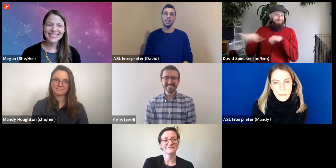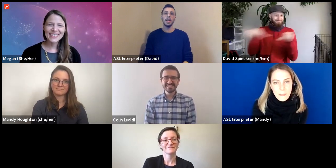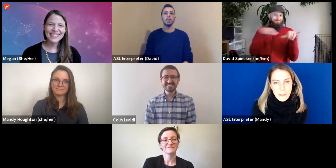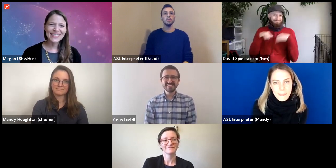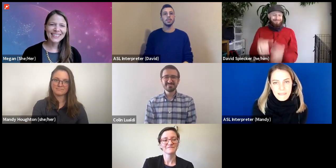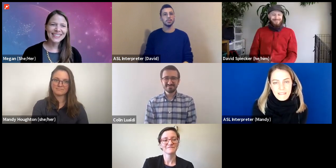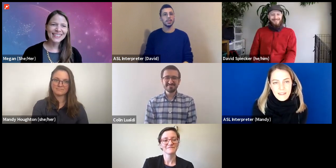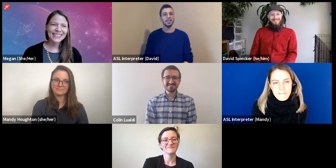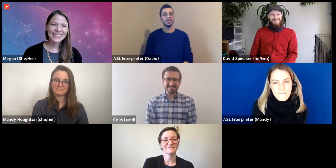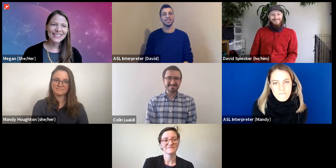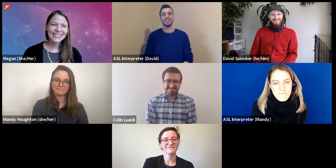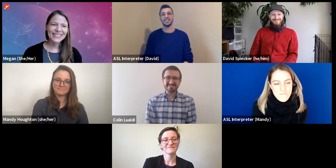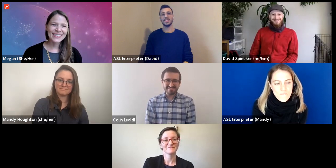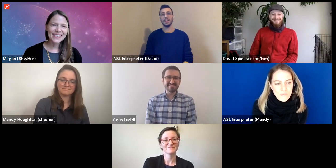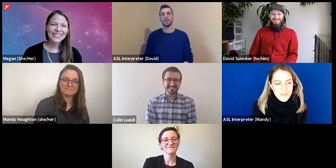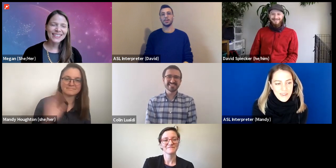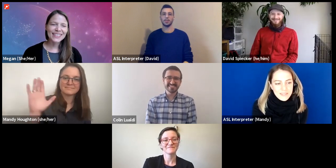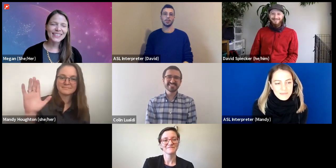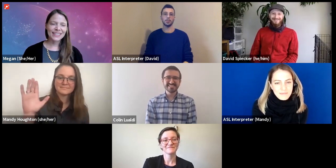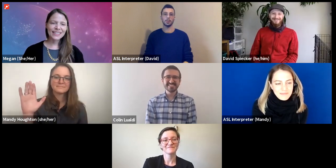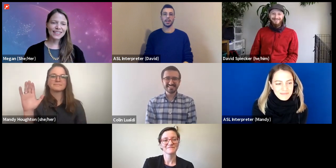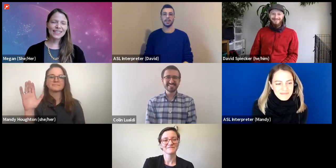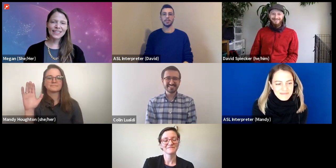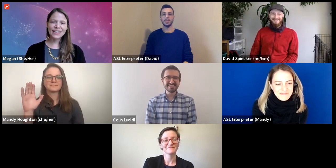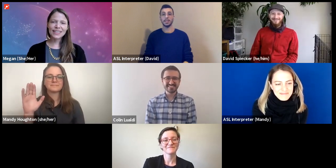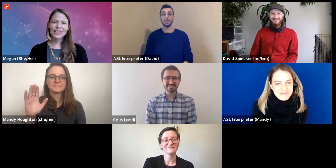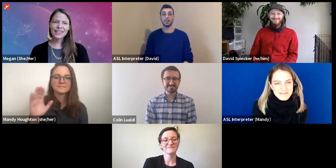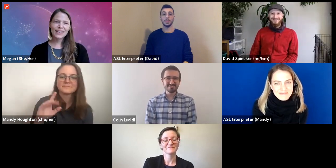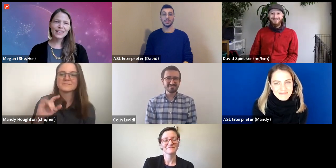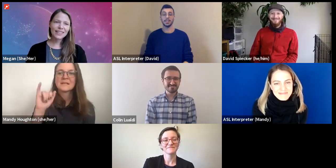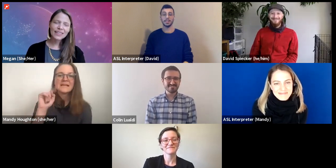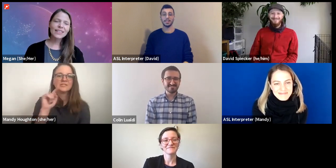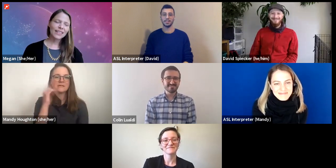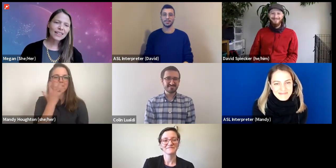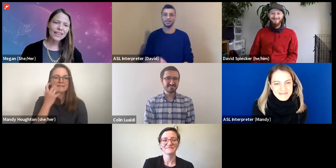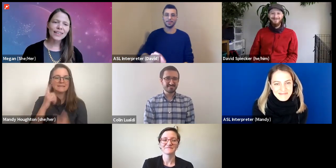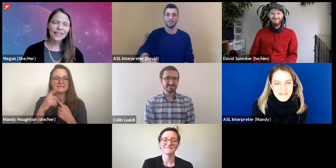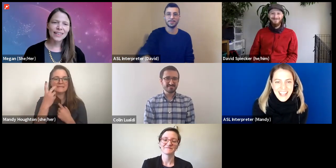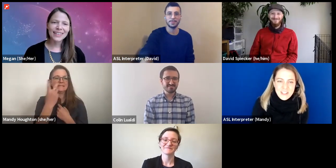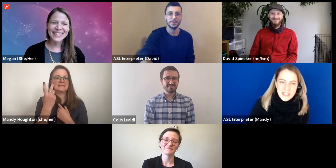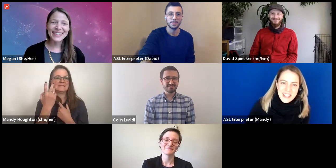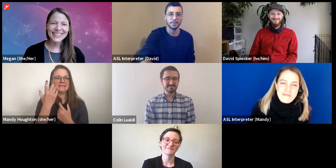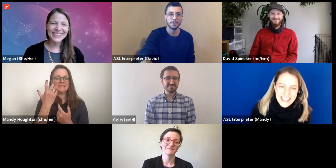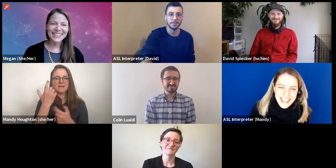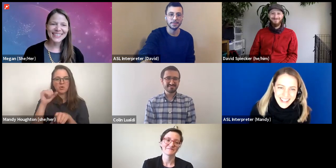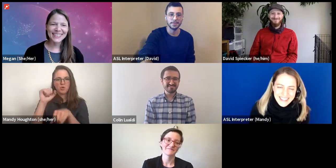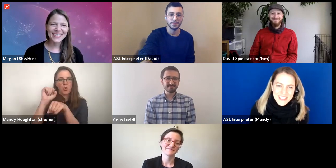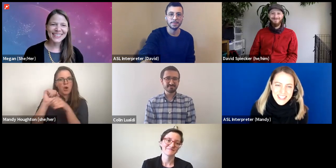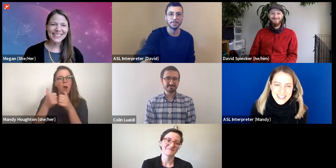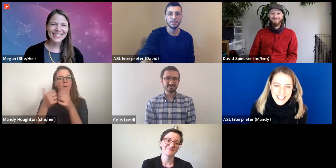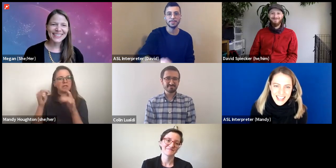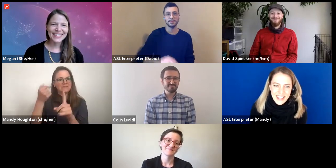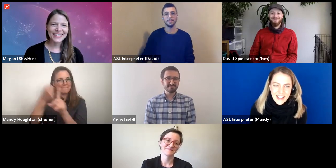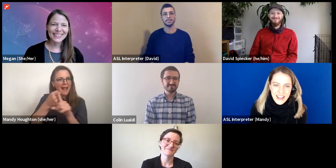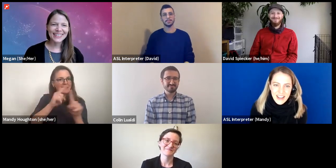So it was really interesting to see how the struggles were kind of the same between us scientists. It's really amazing